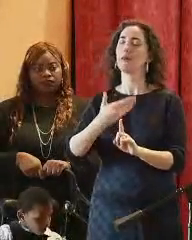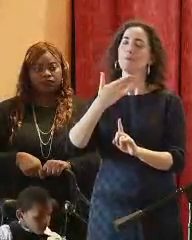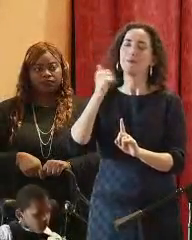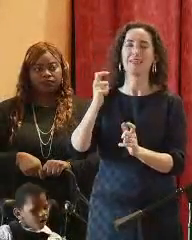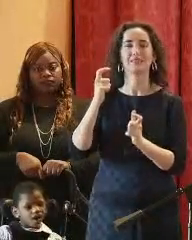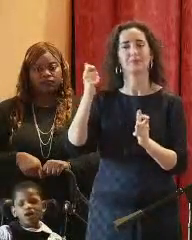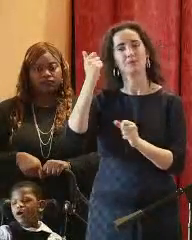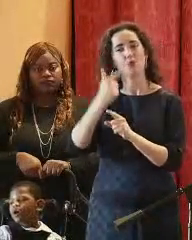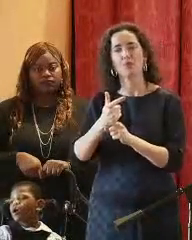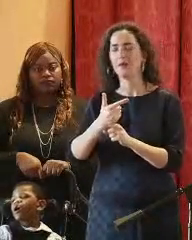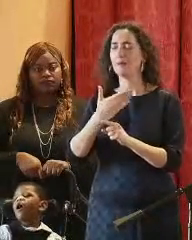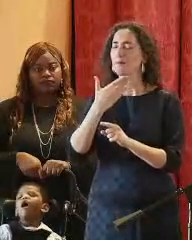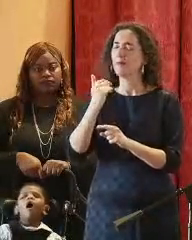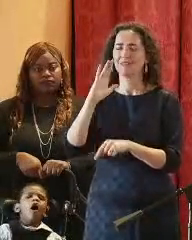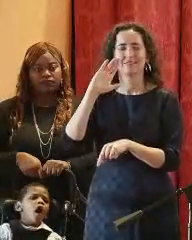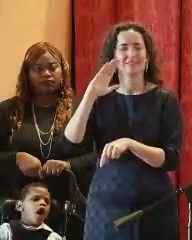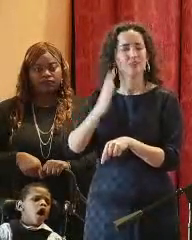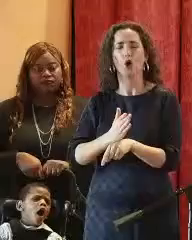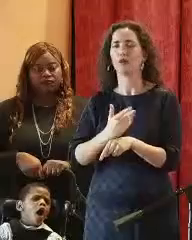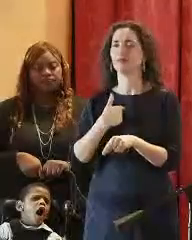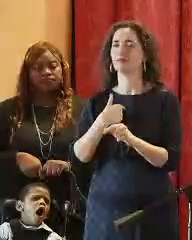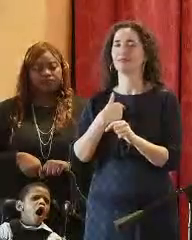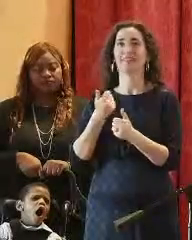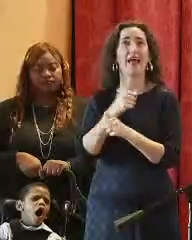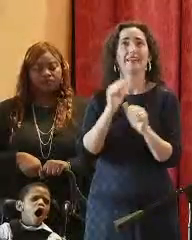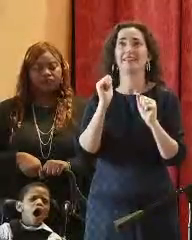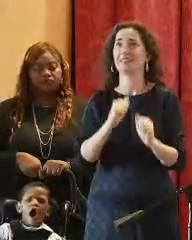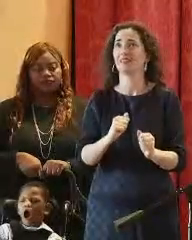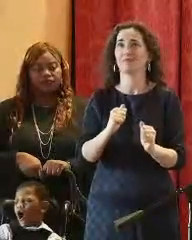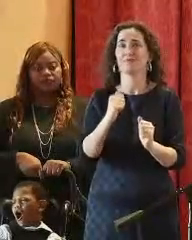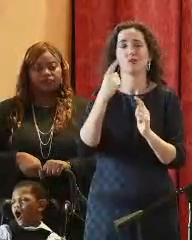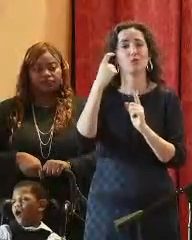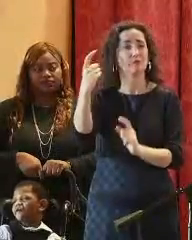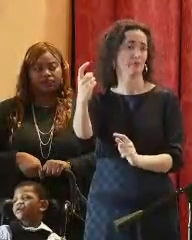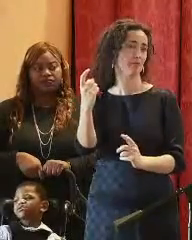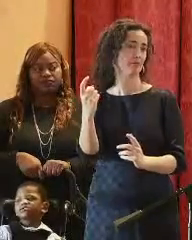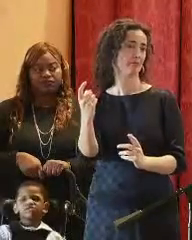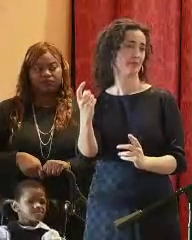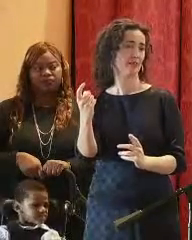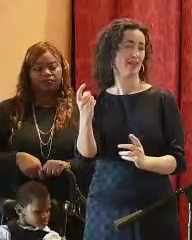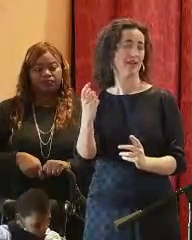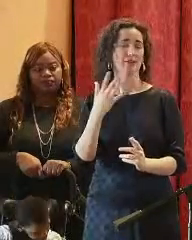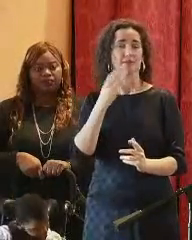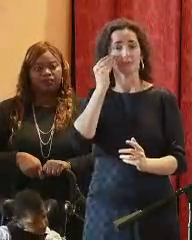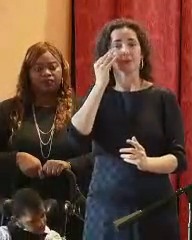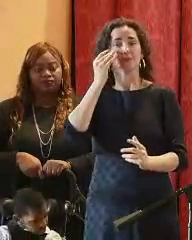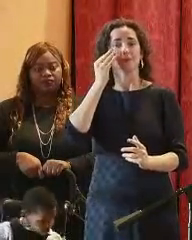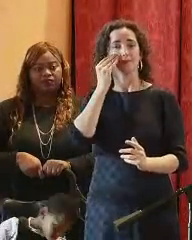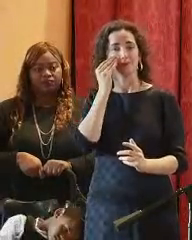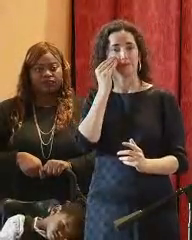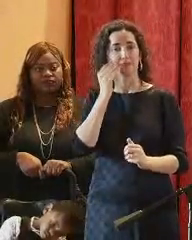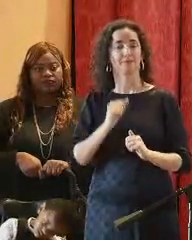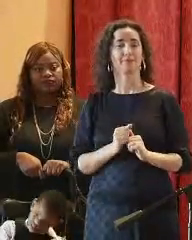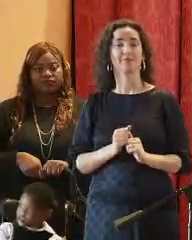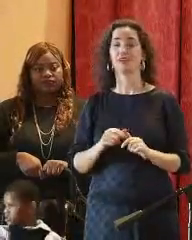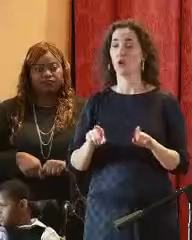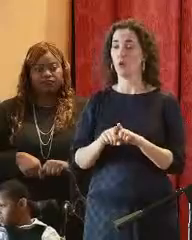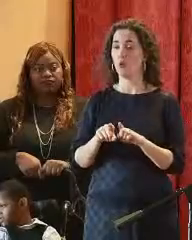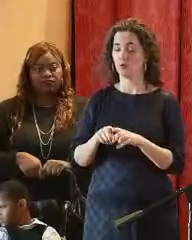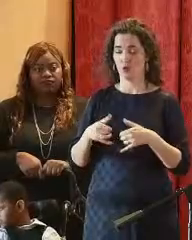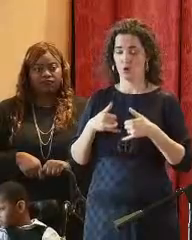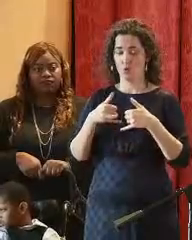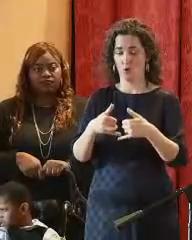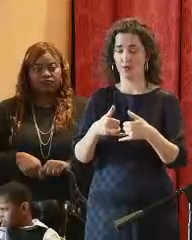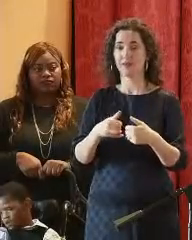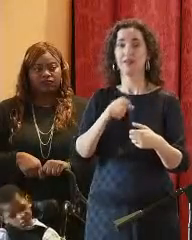and son that anyone could ever hope for. And I'd also like to dedicate it to our